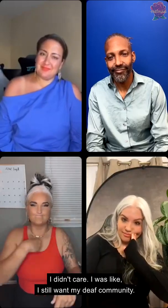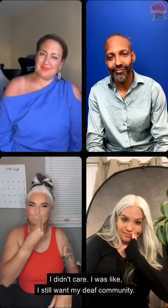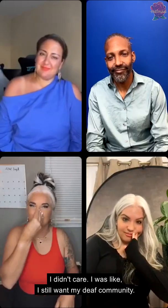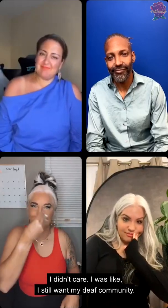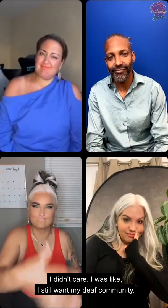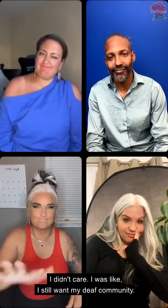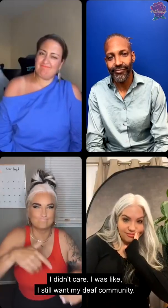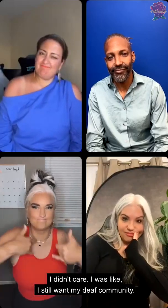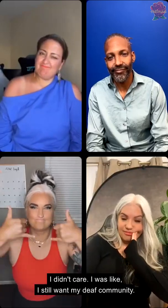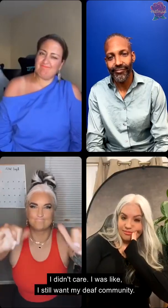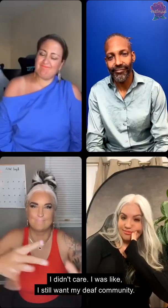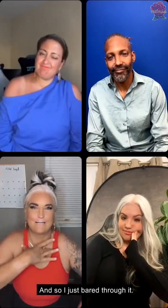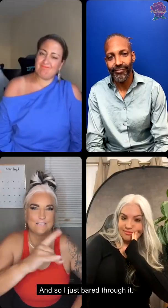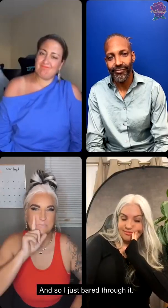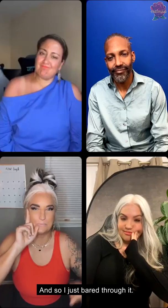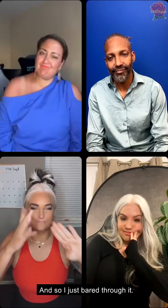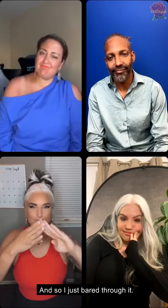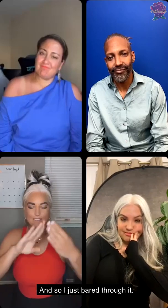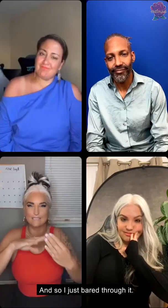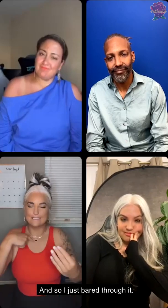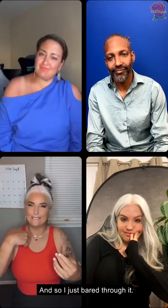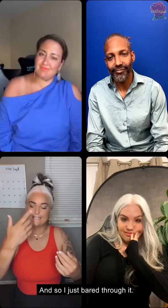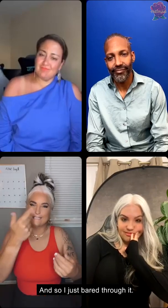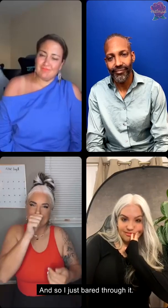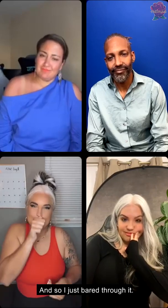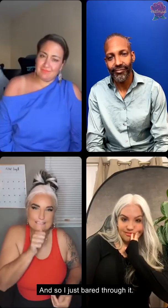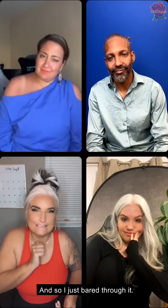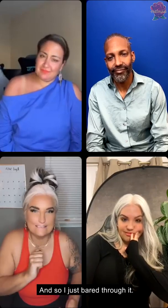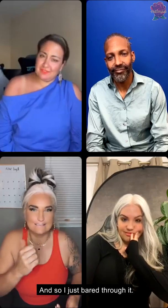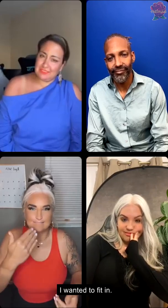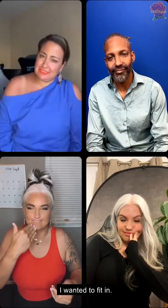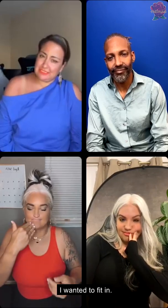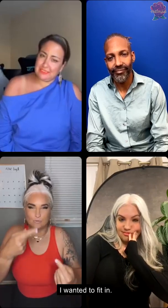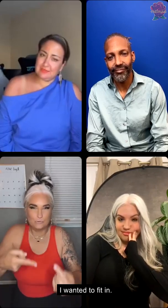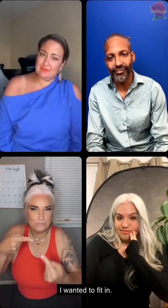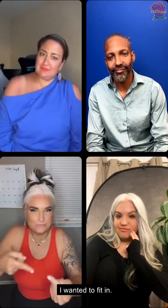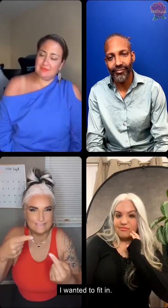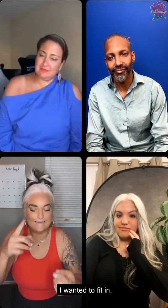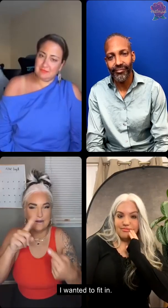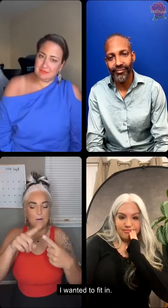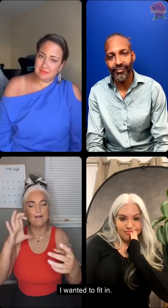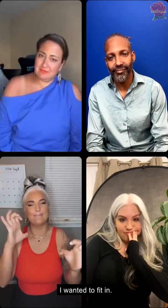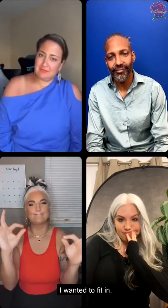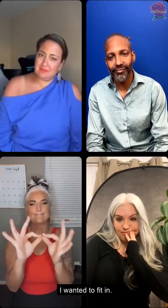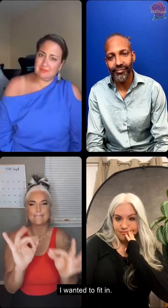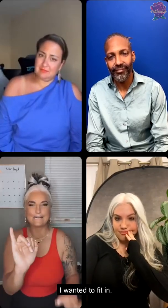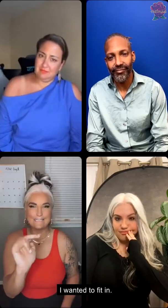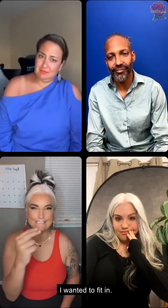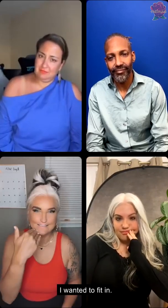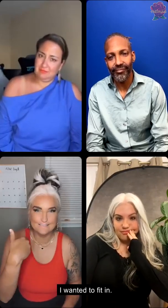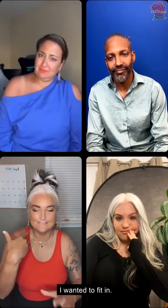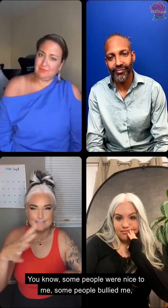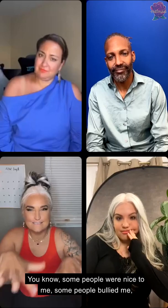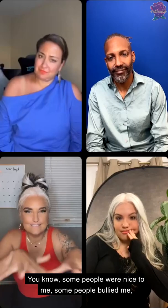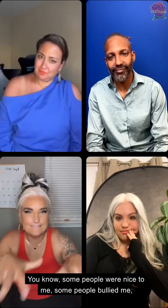care. I didn't care. I was like, I still want my deaf community. And so I just bared through it. I wanted to fit in.